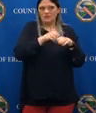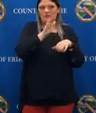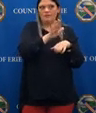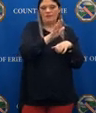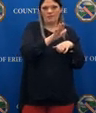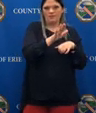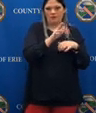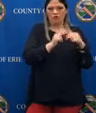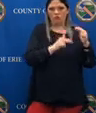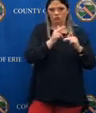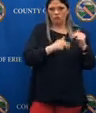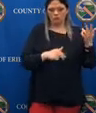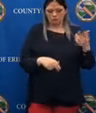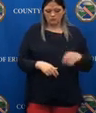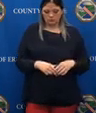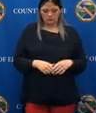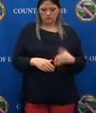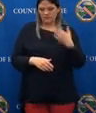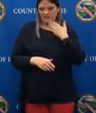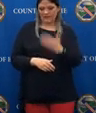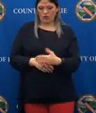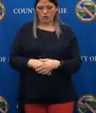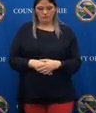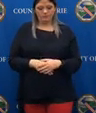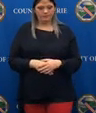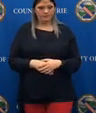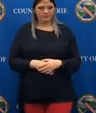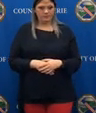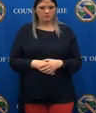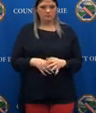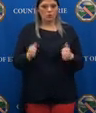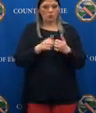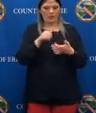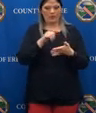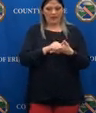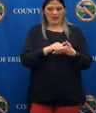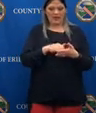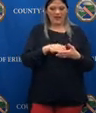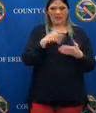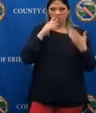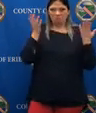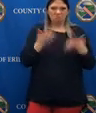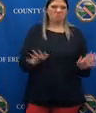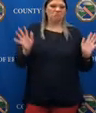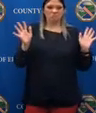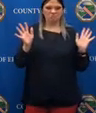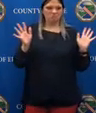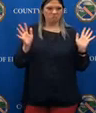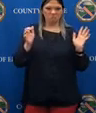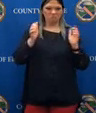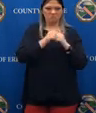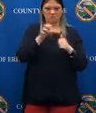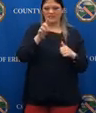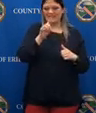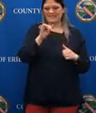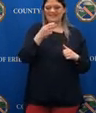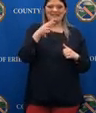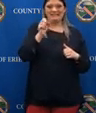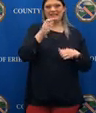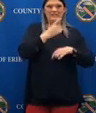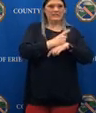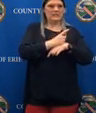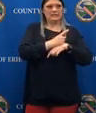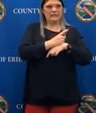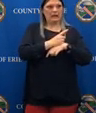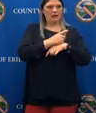facility. Thank you very much. You're welcome. With that, we will call it a day with regards to this Dingus Day edition